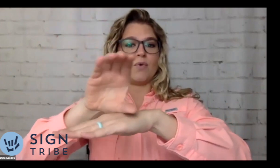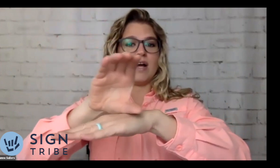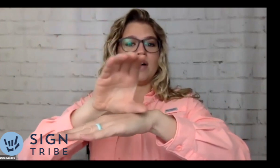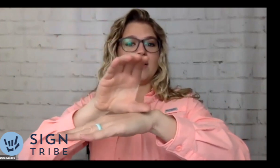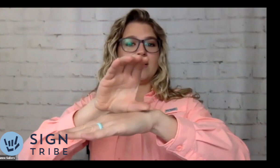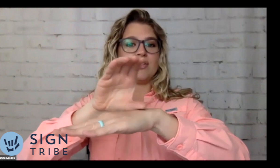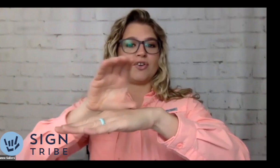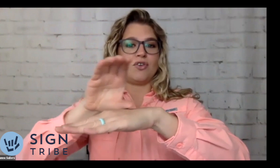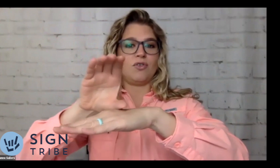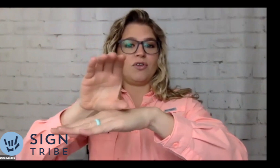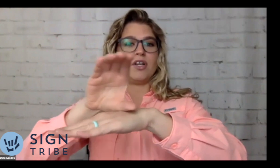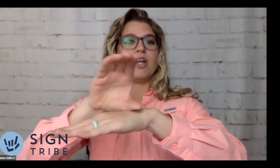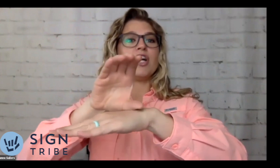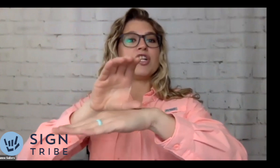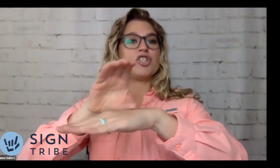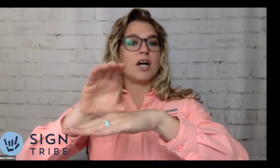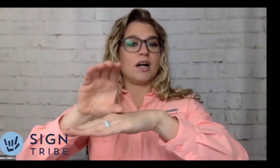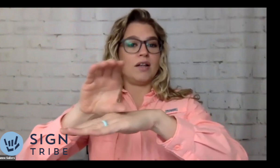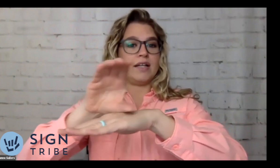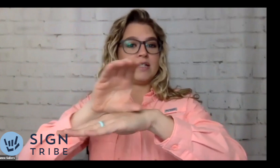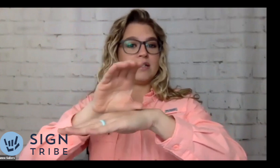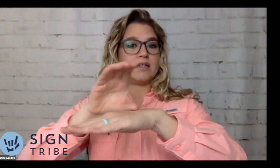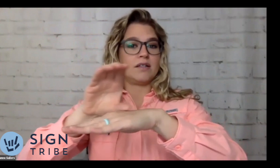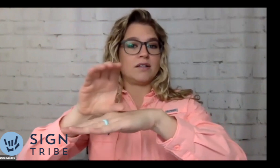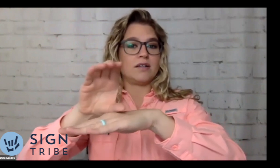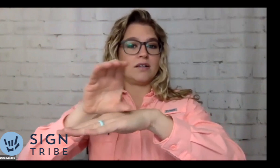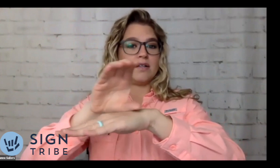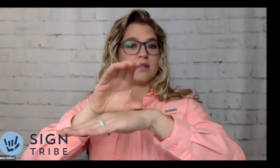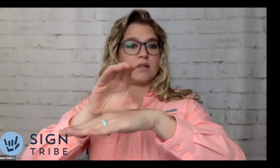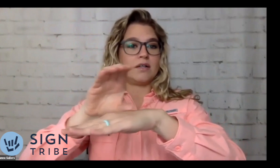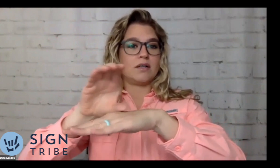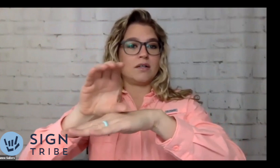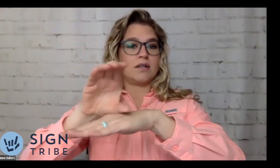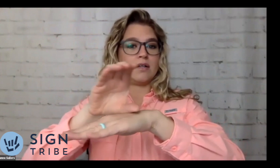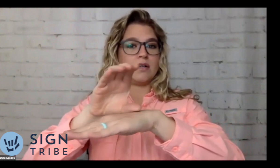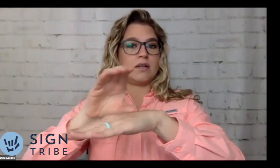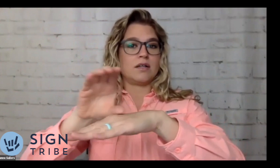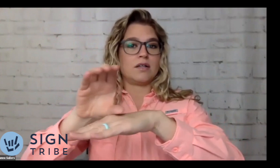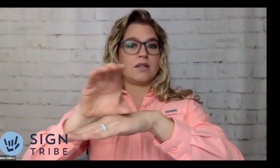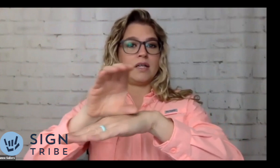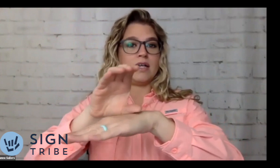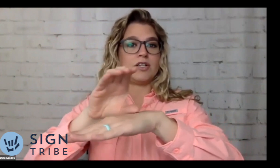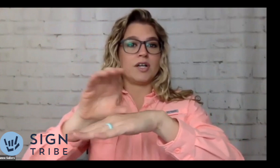in a circle. Chocolate. Chocolate. Yeah, chocolate.